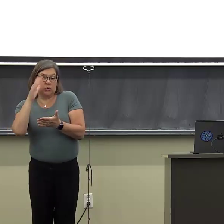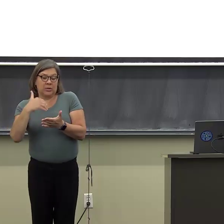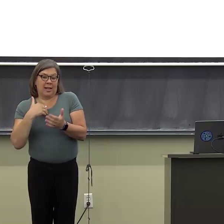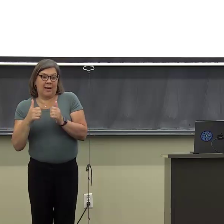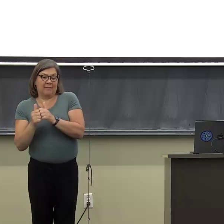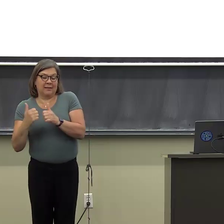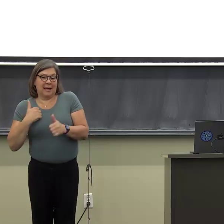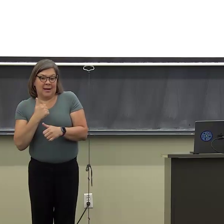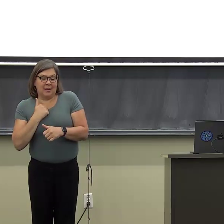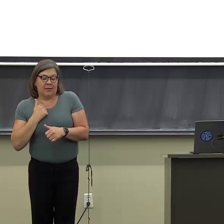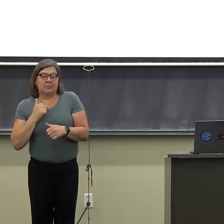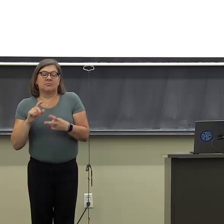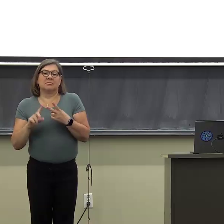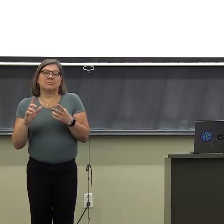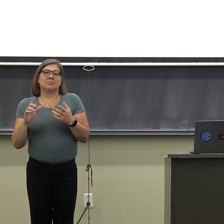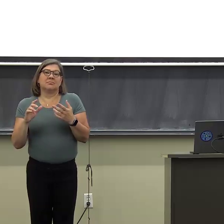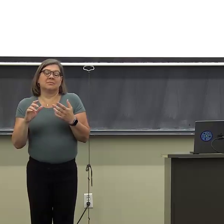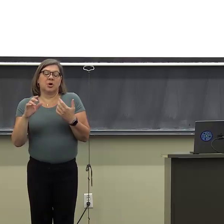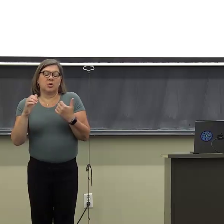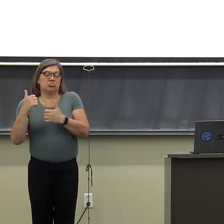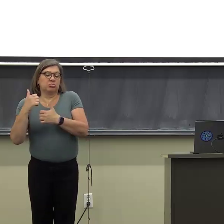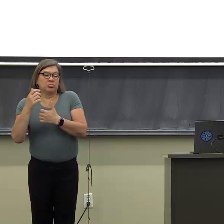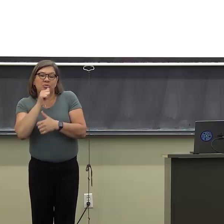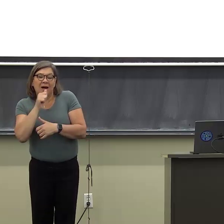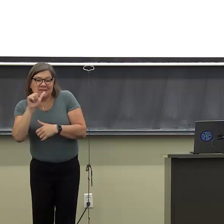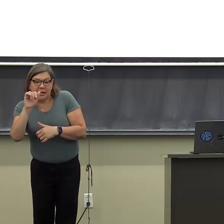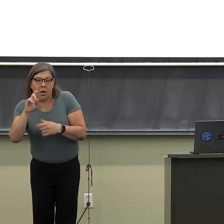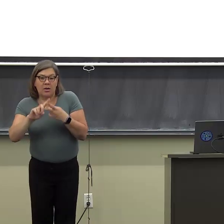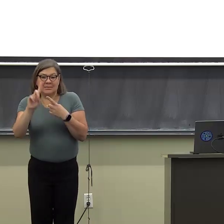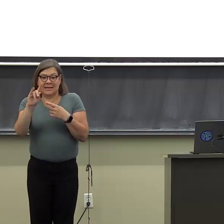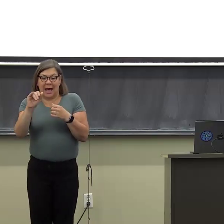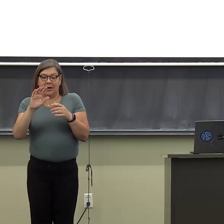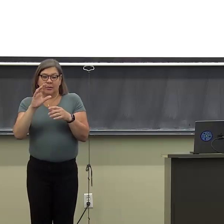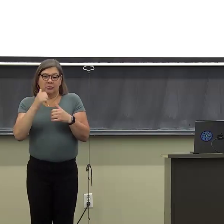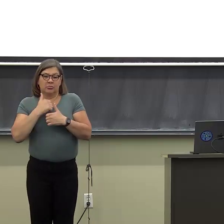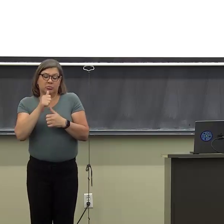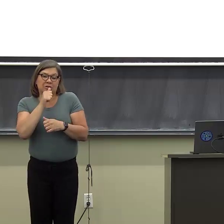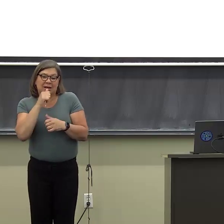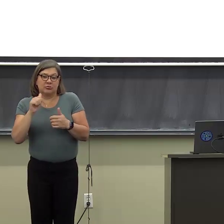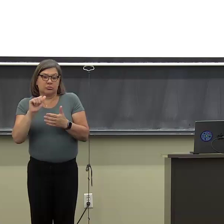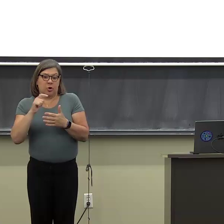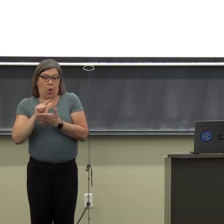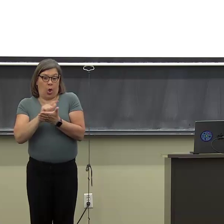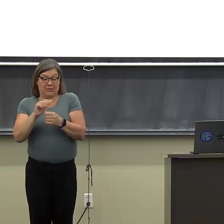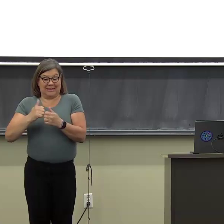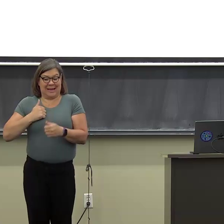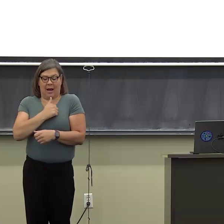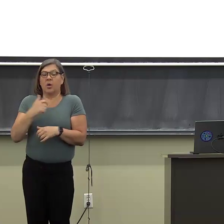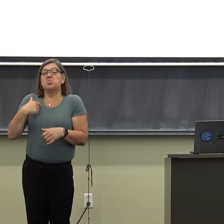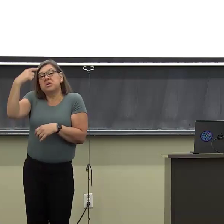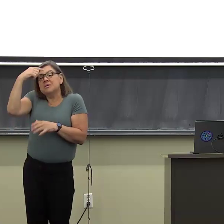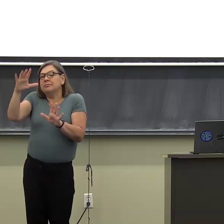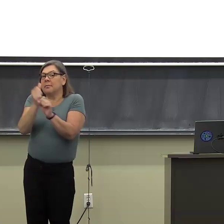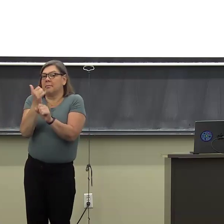privacy laws and data protection and other laws, we might have made a mistake, because by